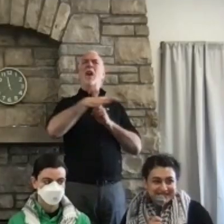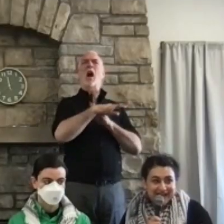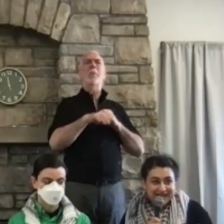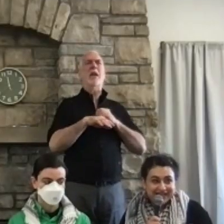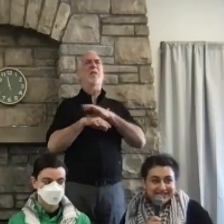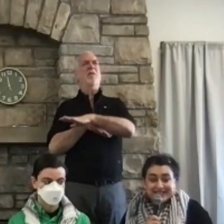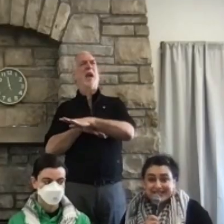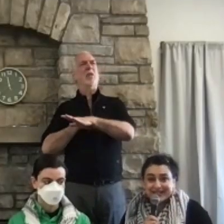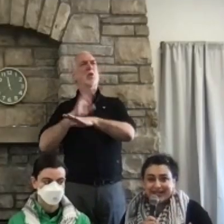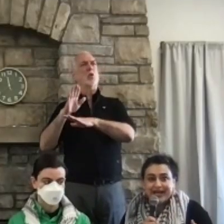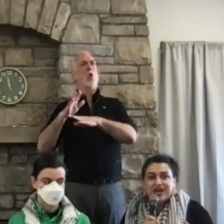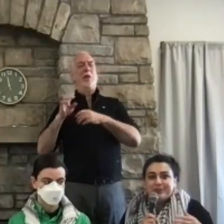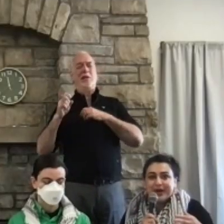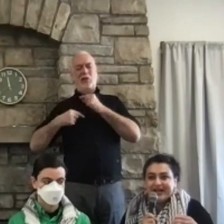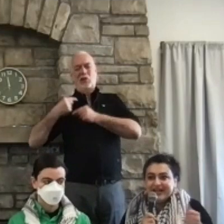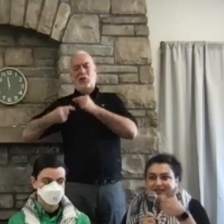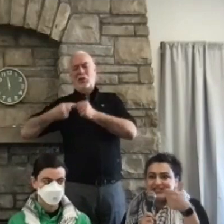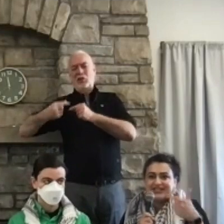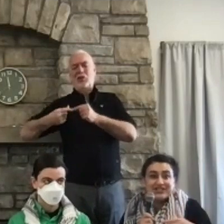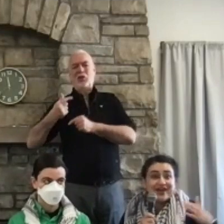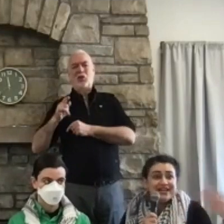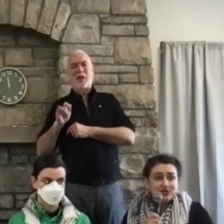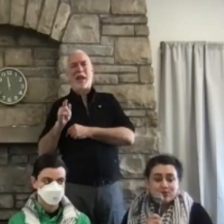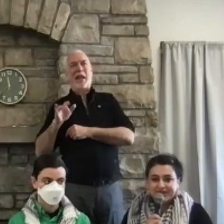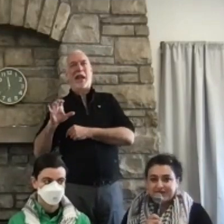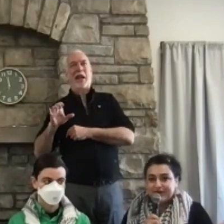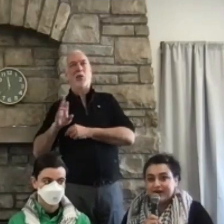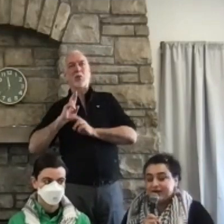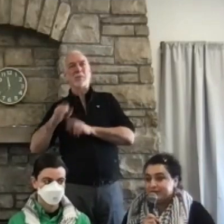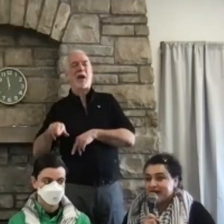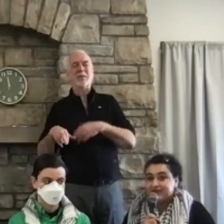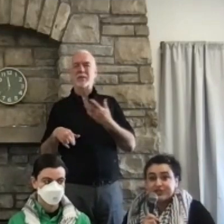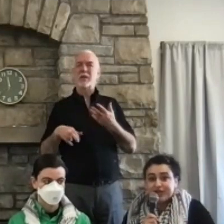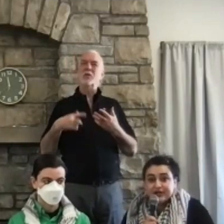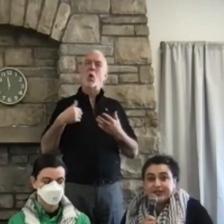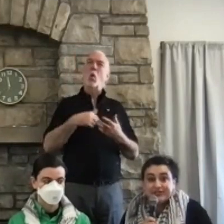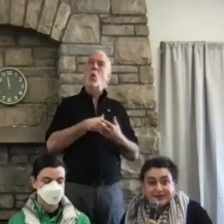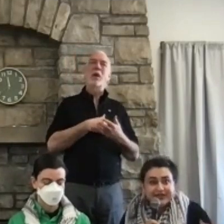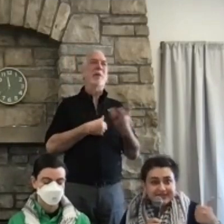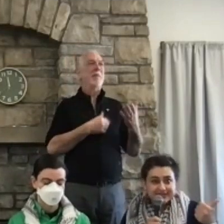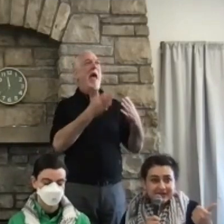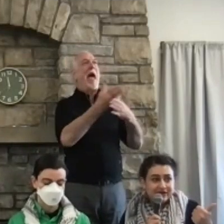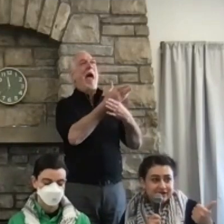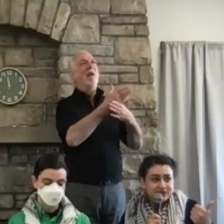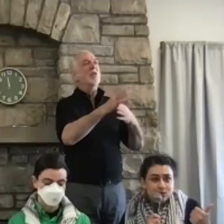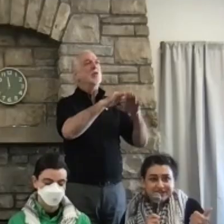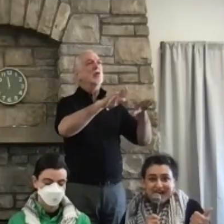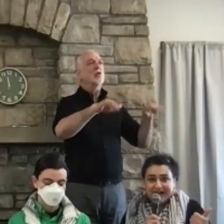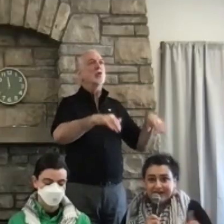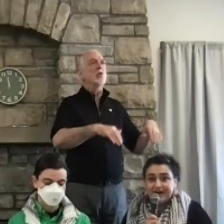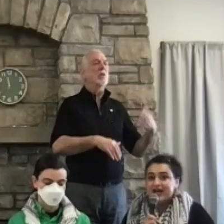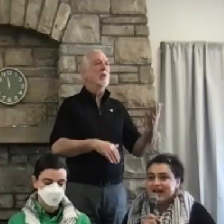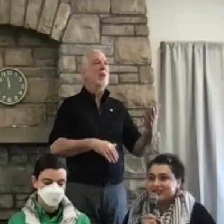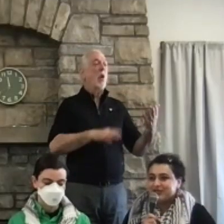developing it in society statistically, but it increases as our ACE scores, our adverse childhood experiences score